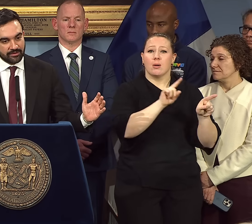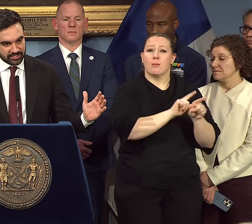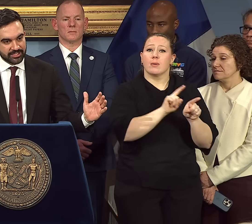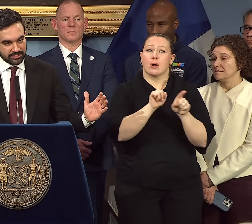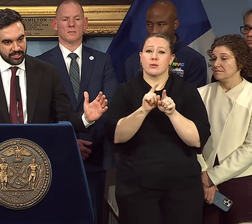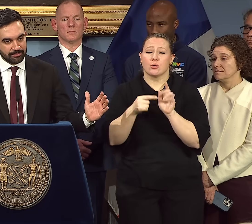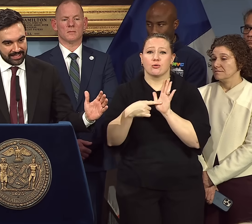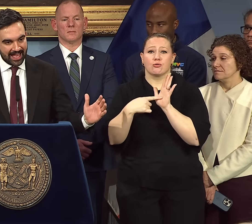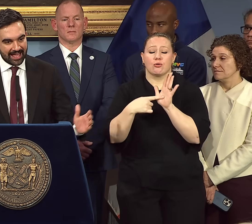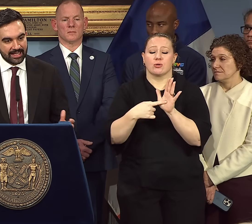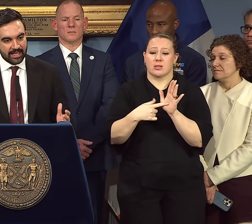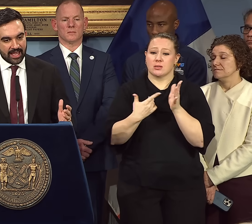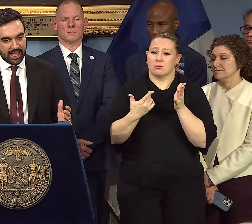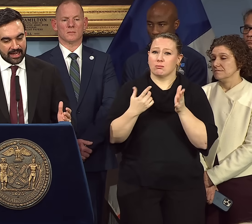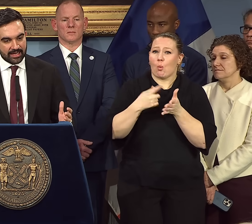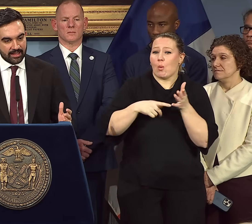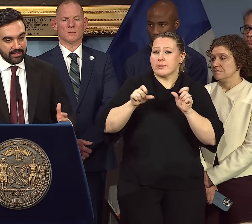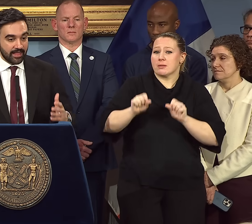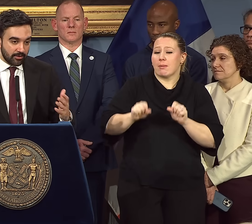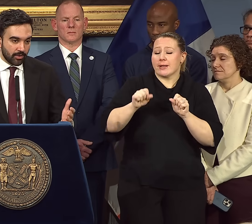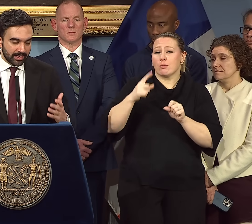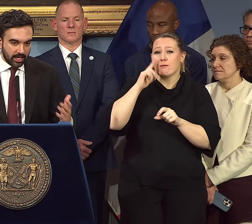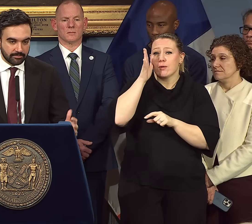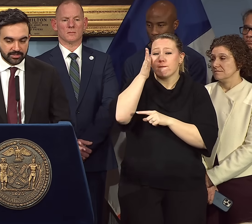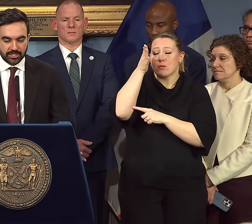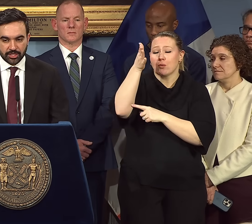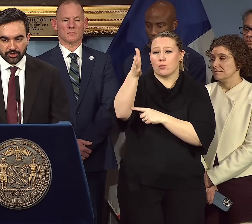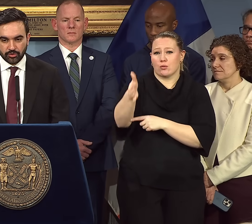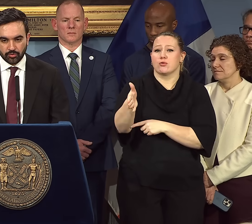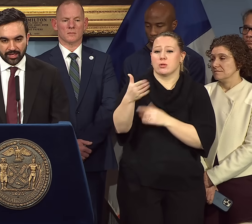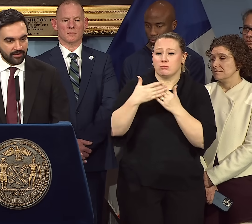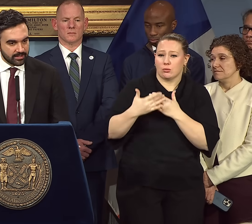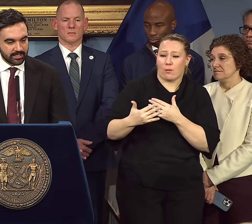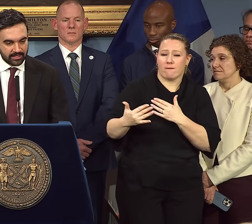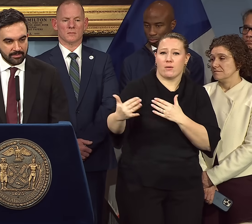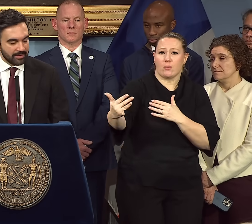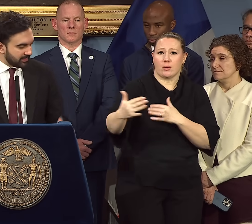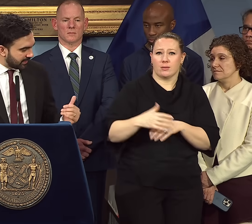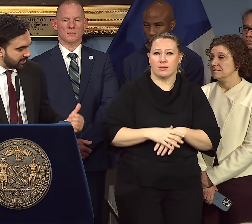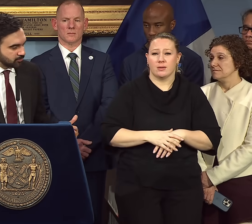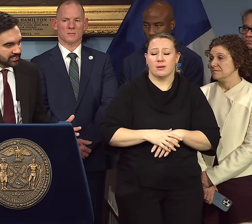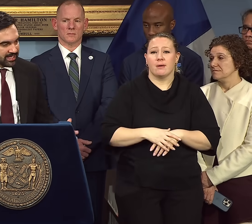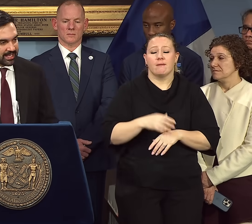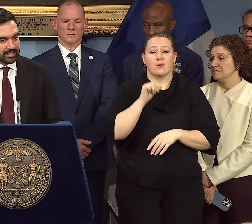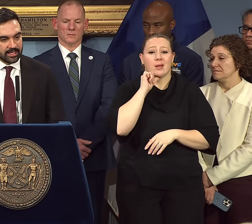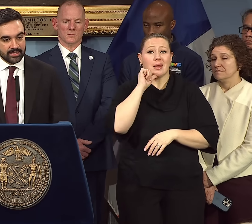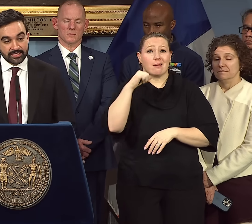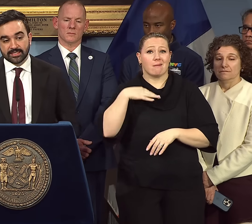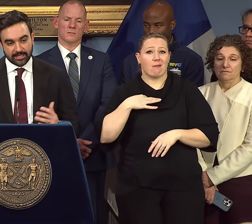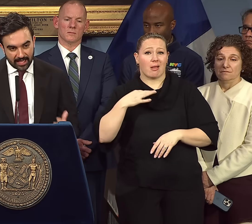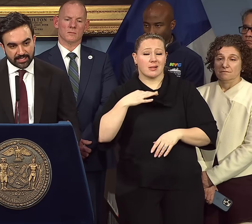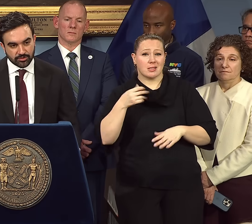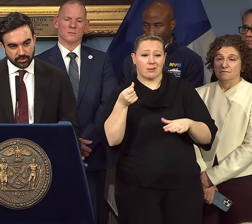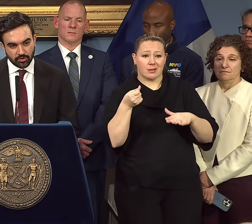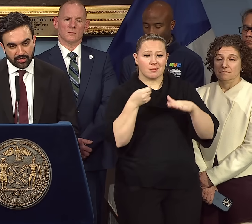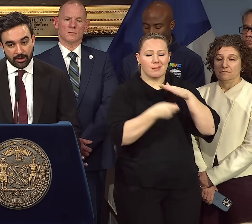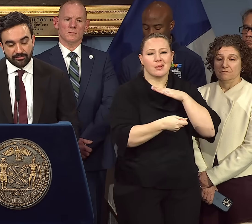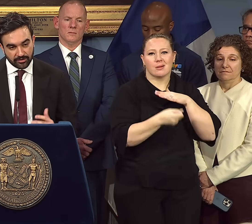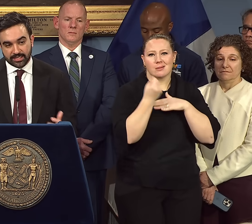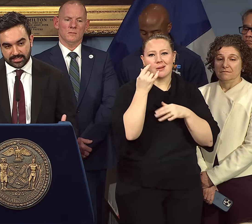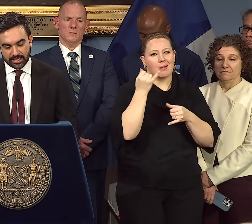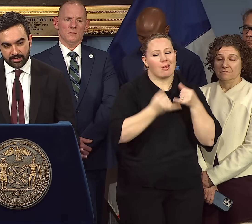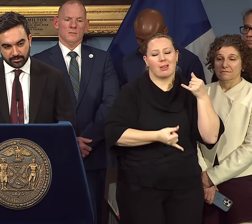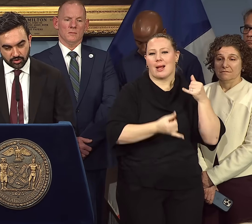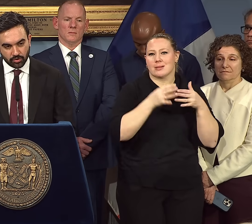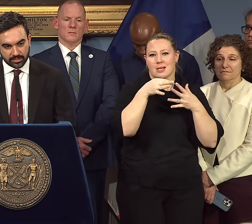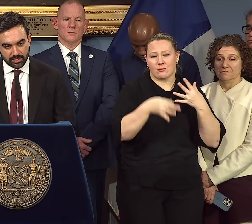number of conversations that are being had. And then when it comes to involuntary commitment, I think, as was said, this is a last resort. However,